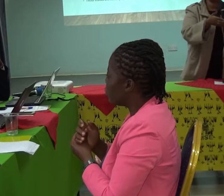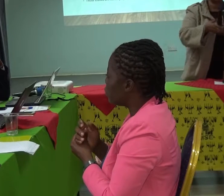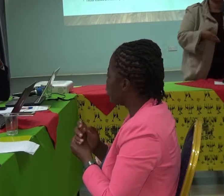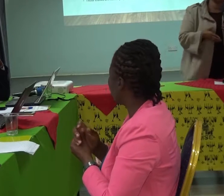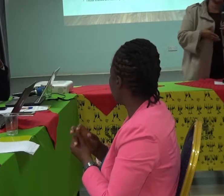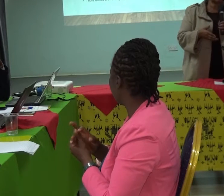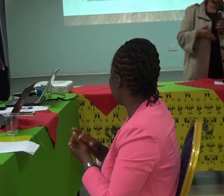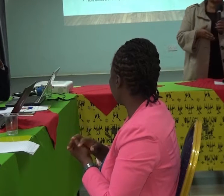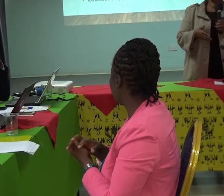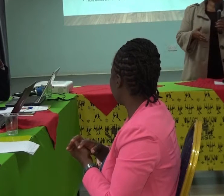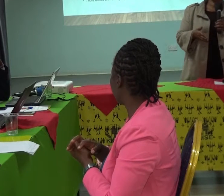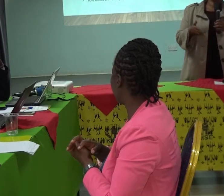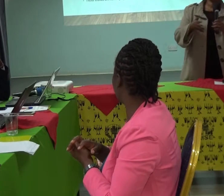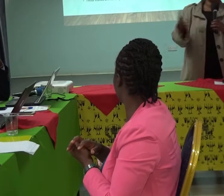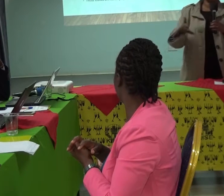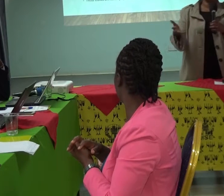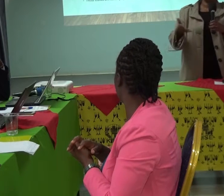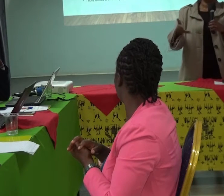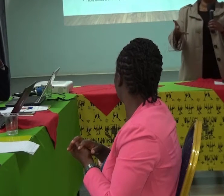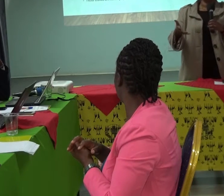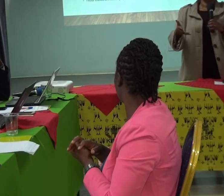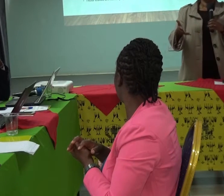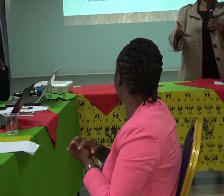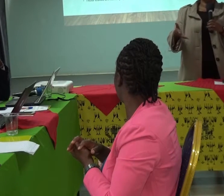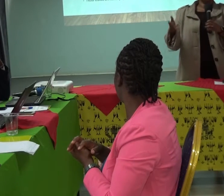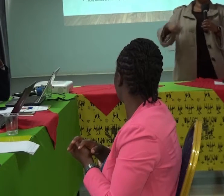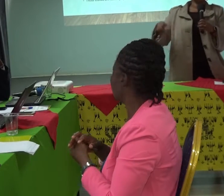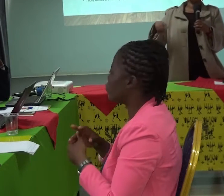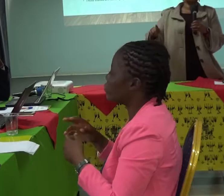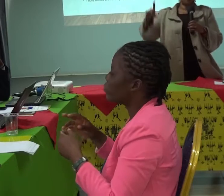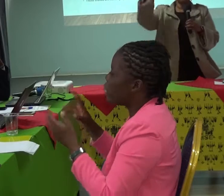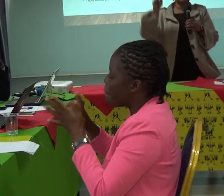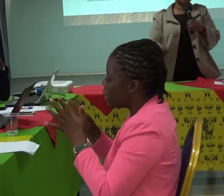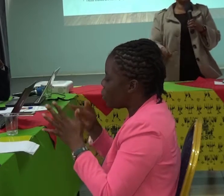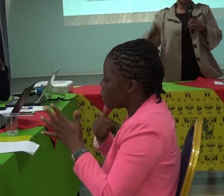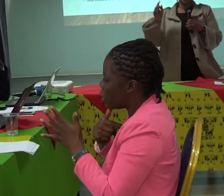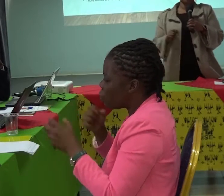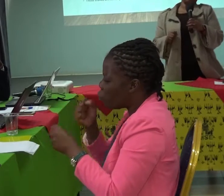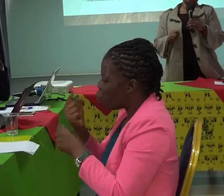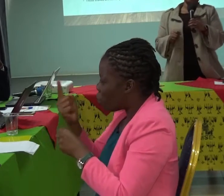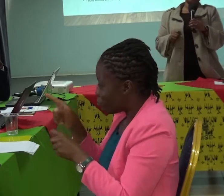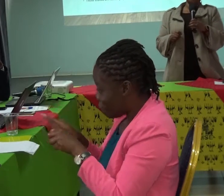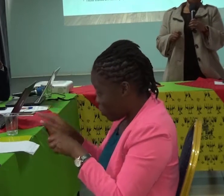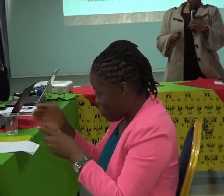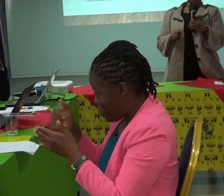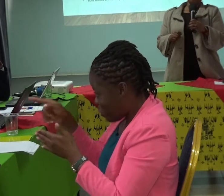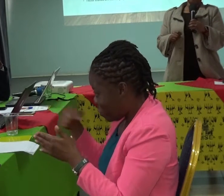be readjusted. Mr. Moyo, am I talking? Yeah, you are. So we do not do a one-time assessment.